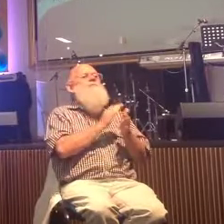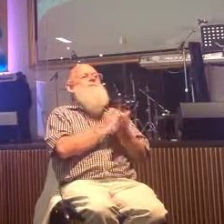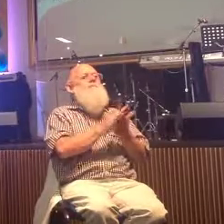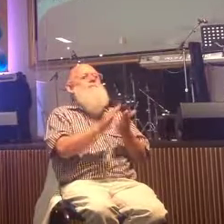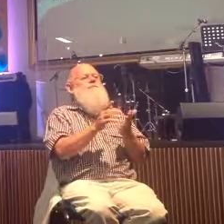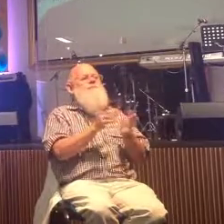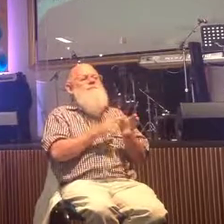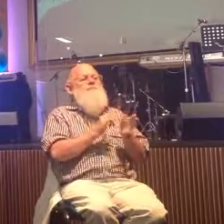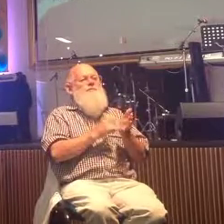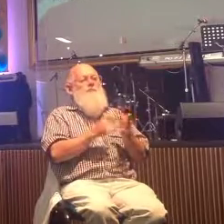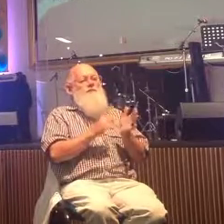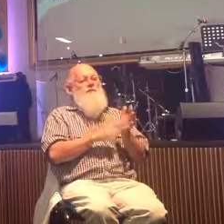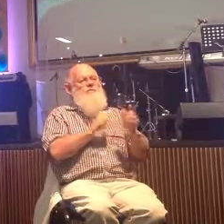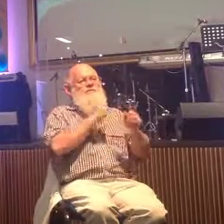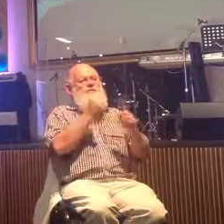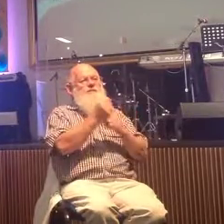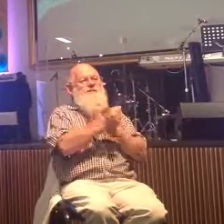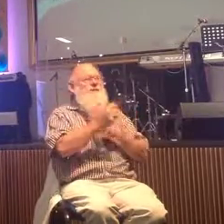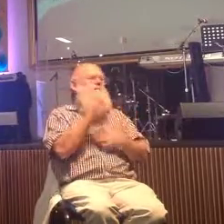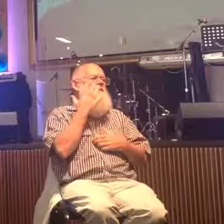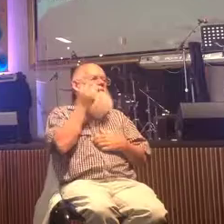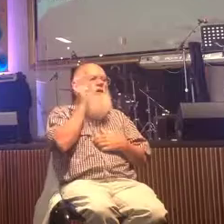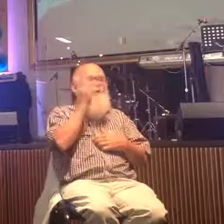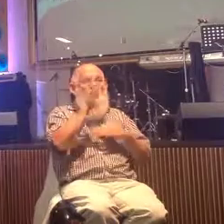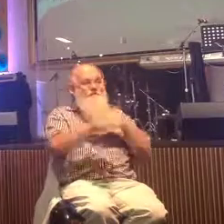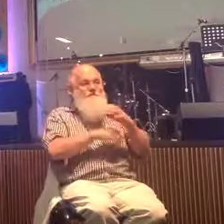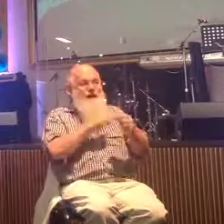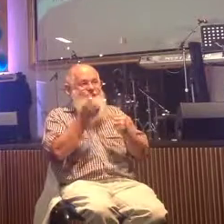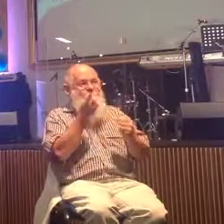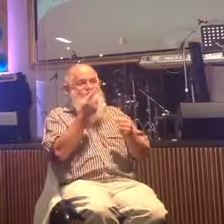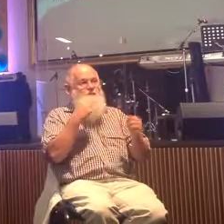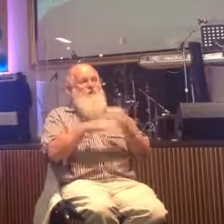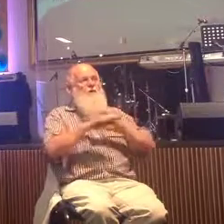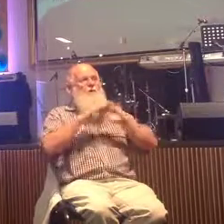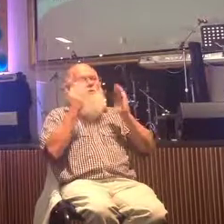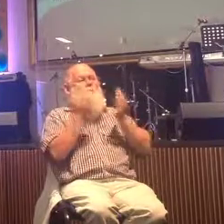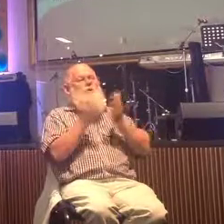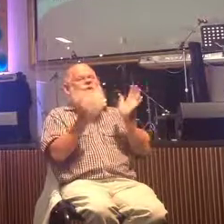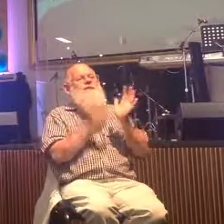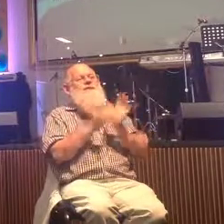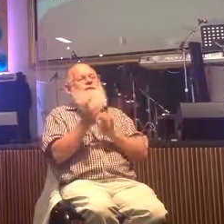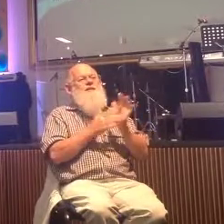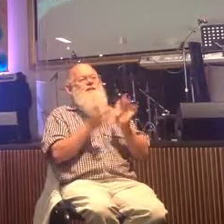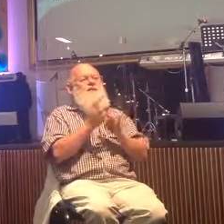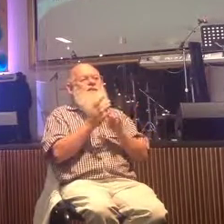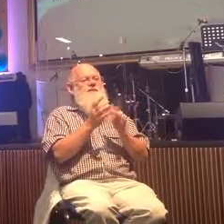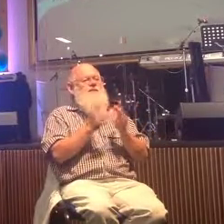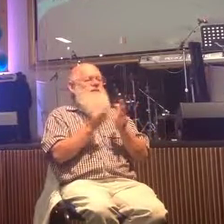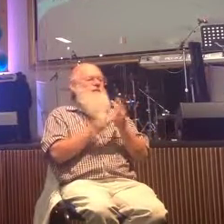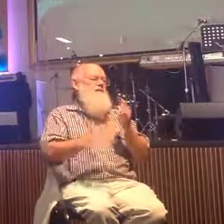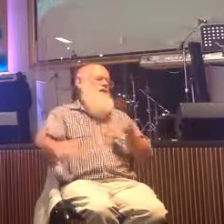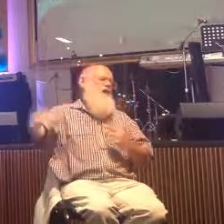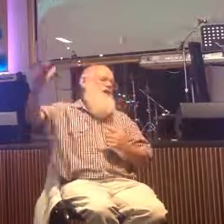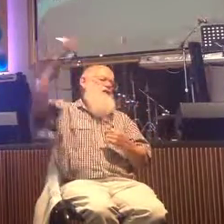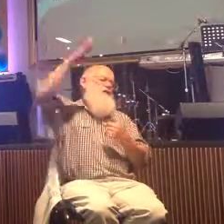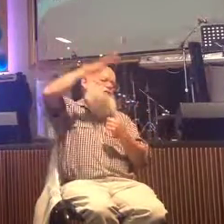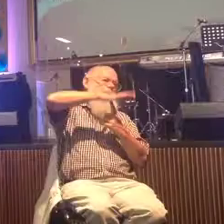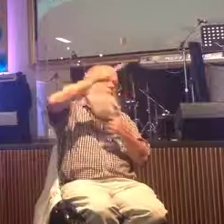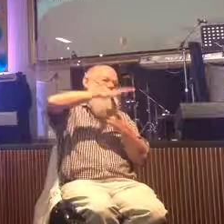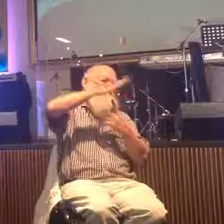organizations. No matter what rises, no matter what powers pop up in the world, Jesus is superior.